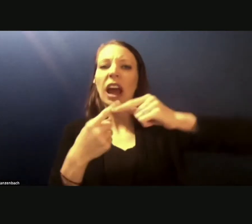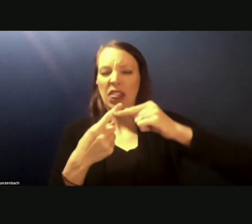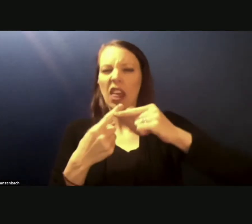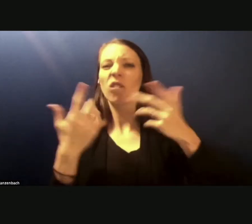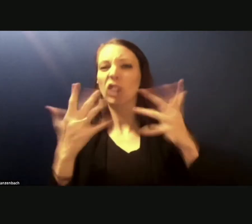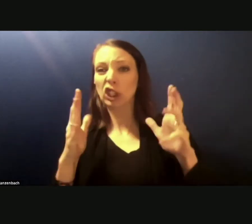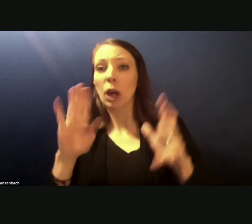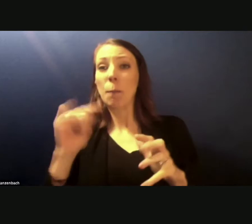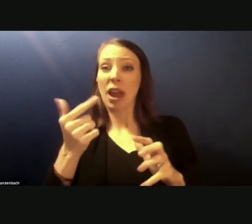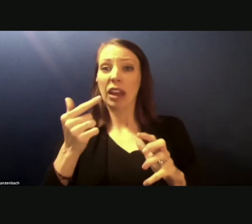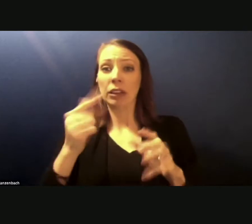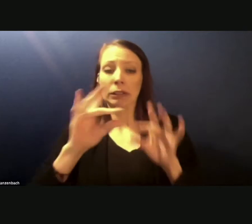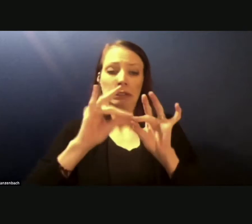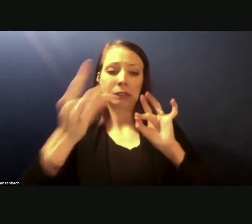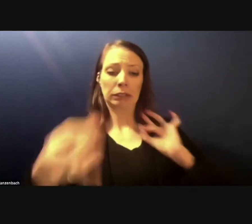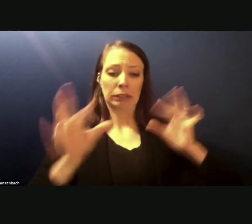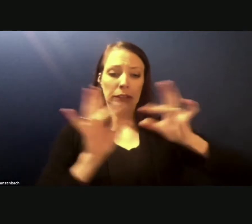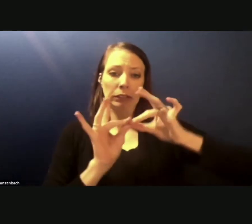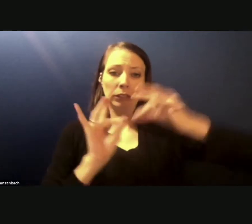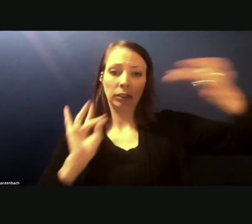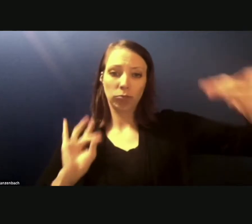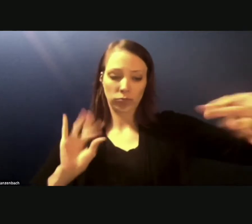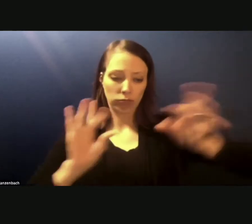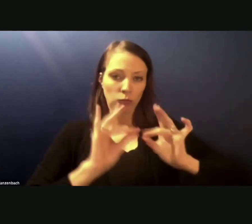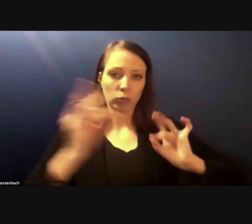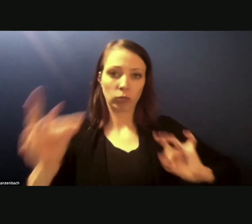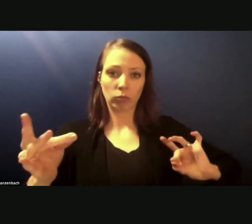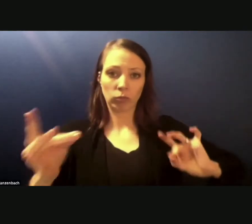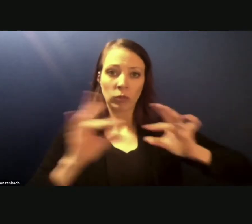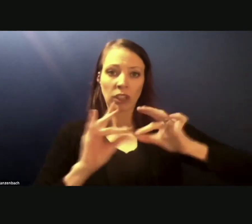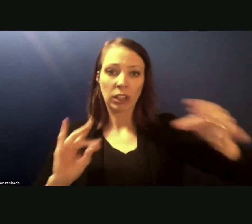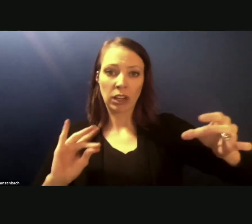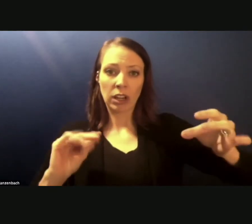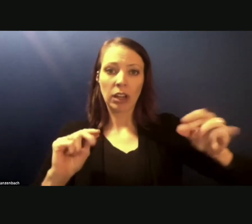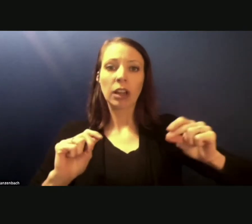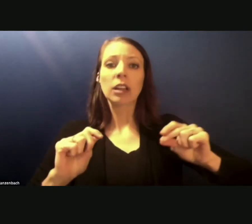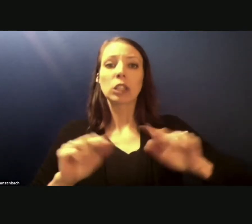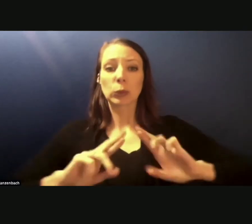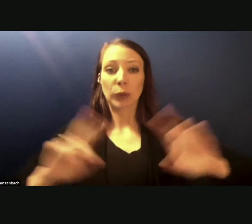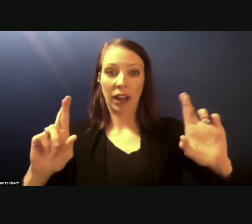off. And you put a few slits in there to vent like the steam and all of that kind of stuff. Okay.